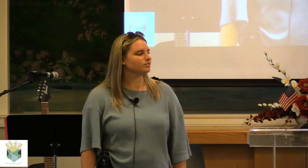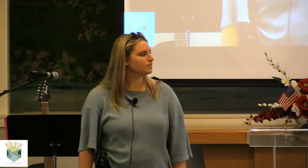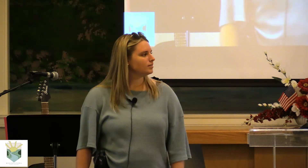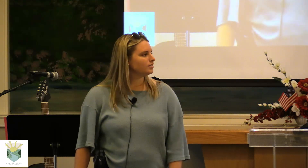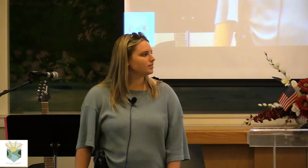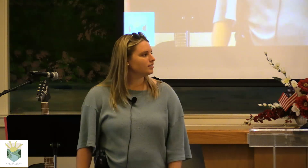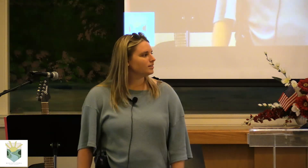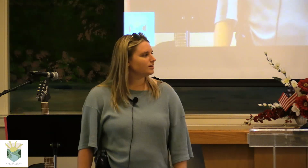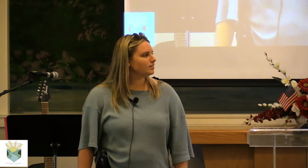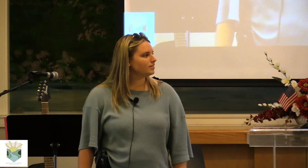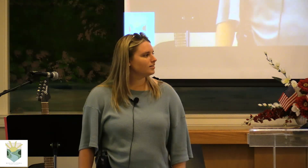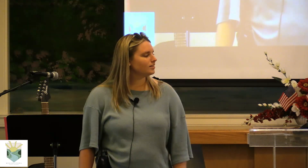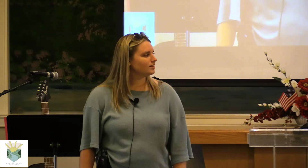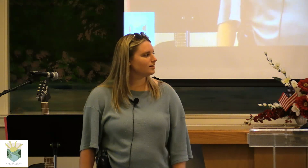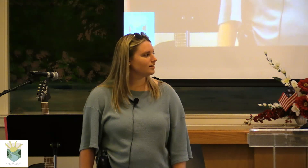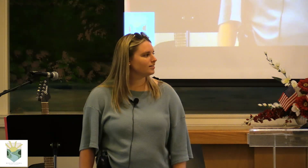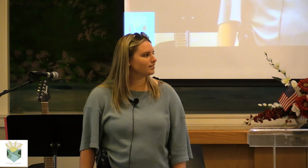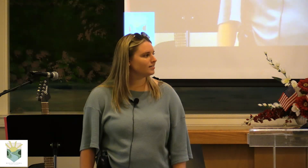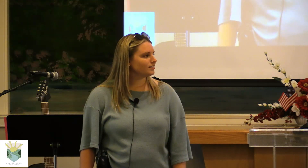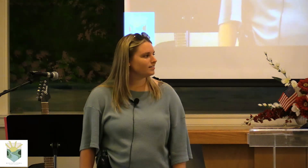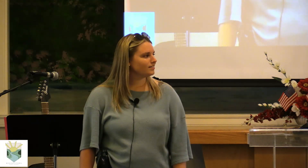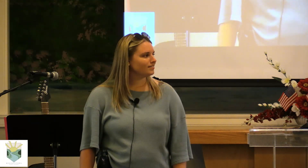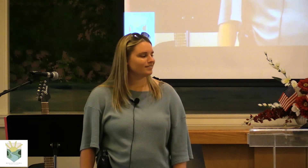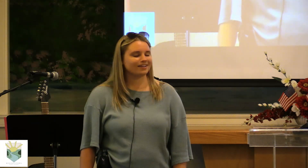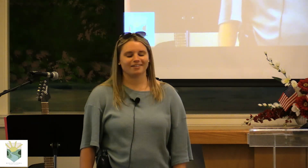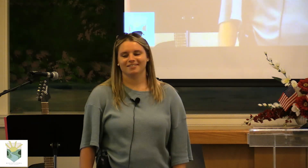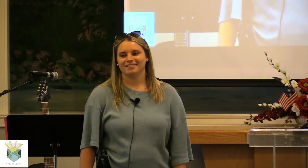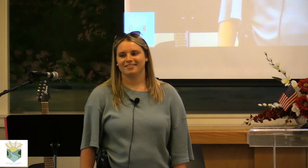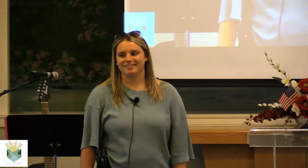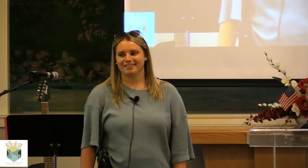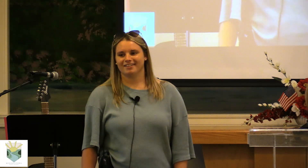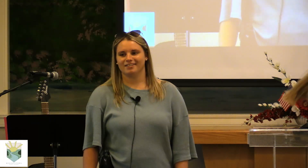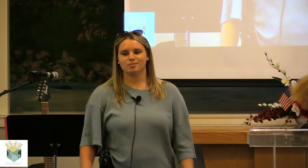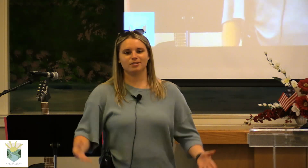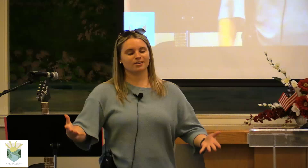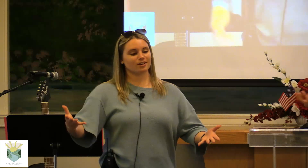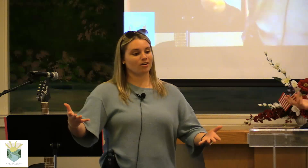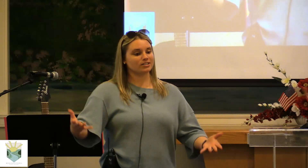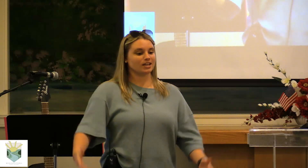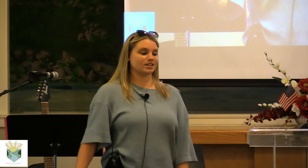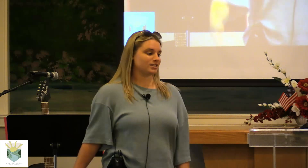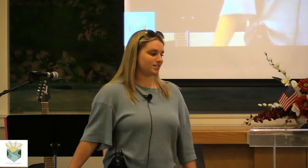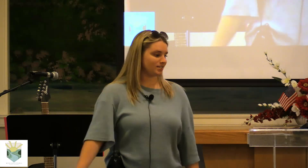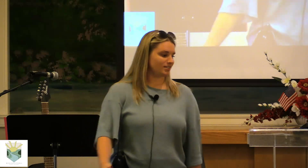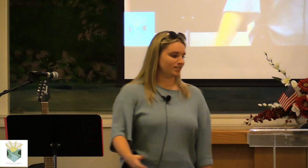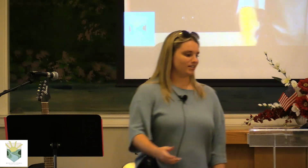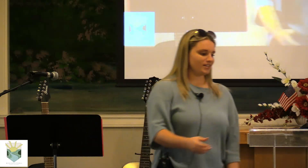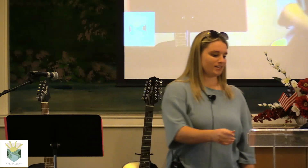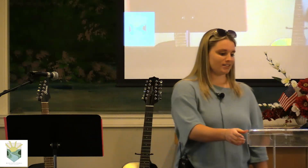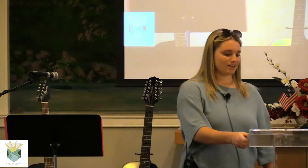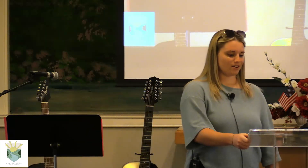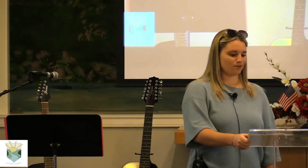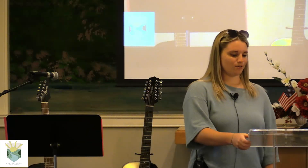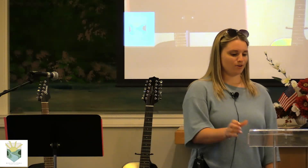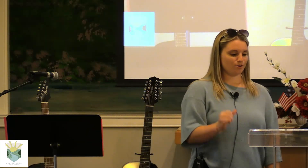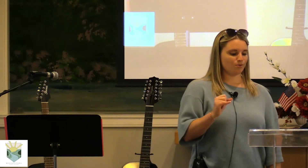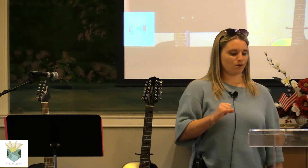if you've heard like drama, you'd be like, what? Like that's Yeah, that's different. exactly. It But you depends on the wouldn't say it. context. Yeah, you wouldn't say it though. So who,